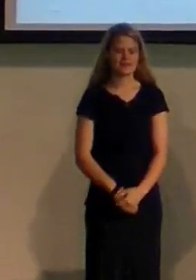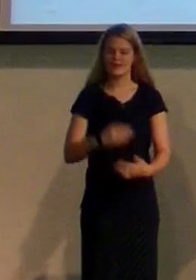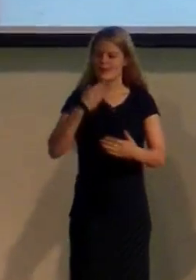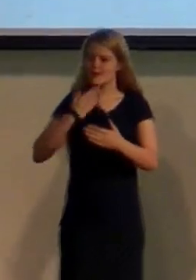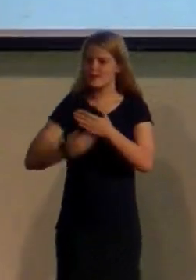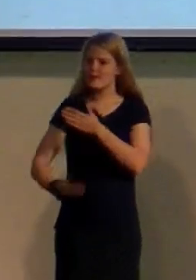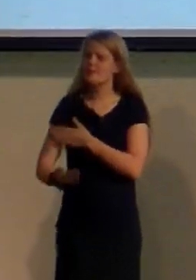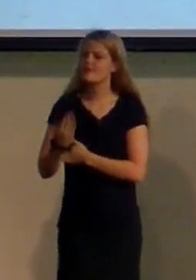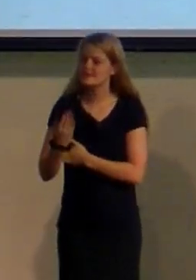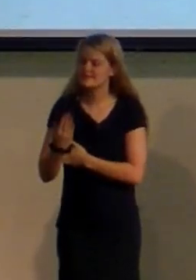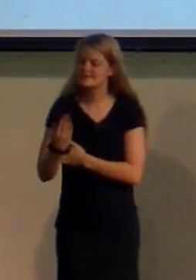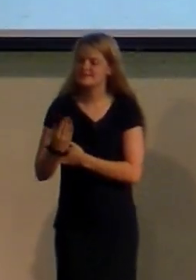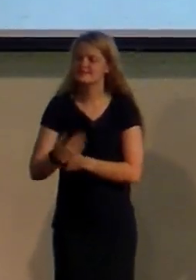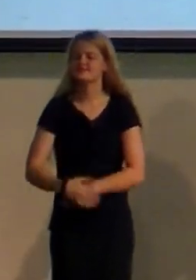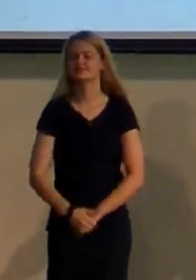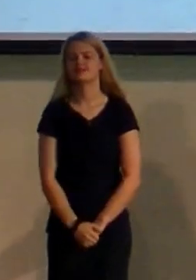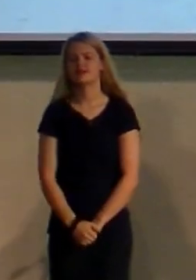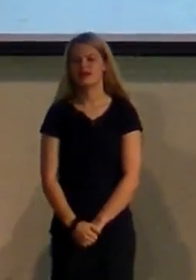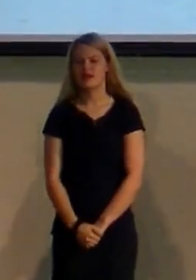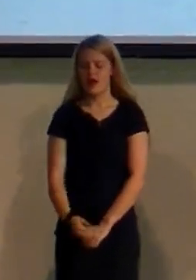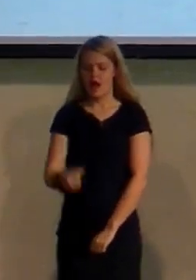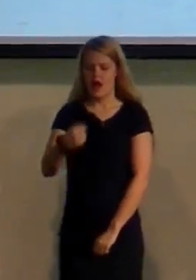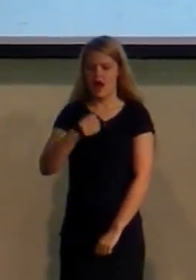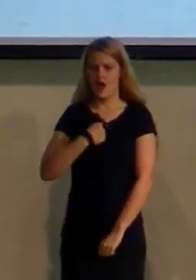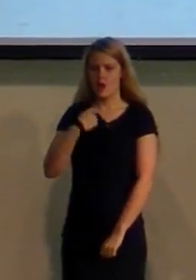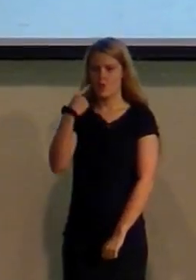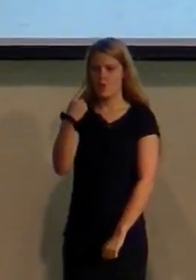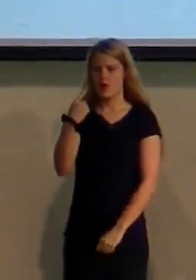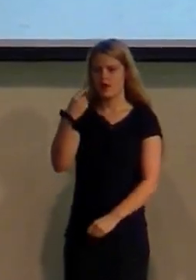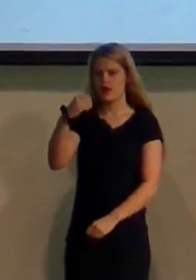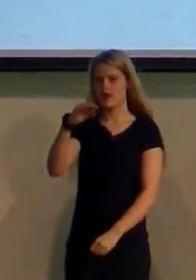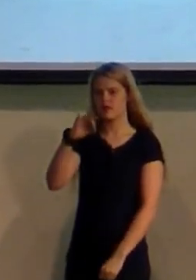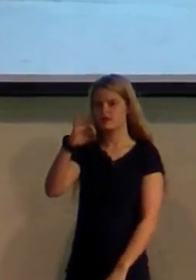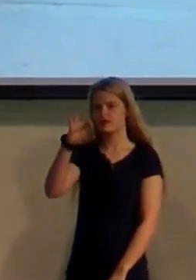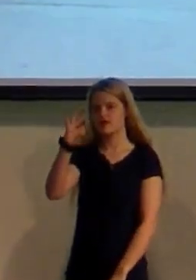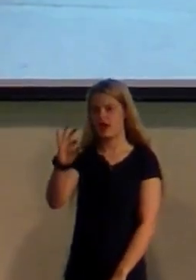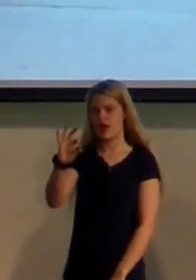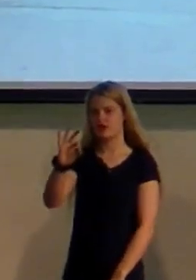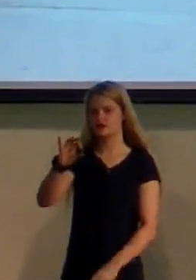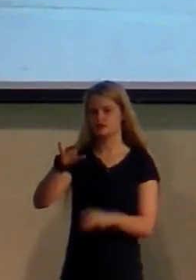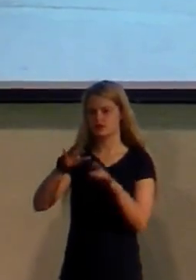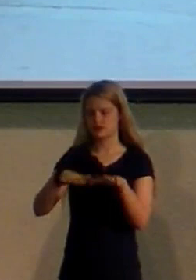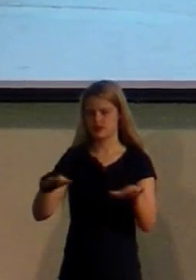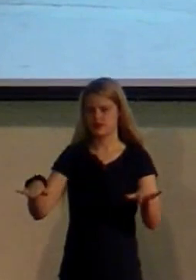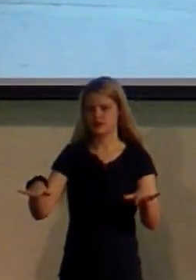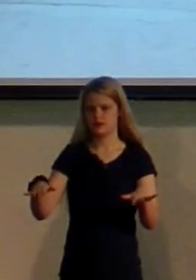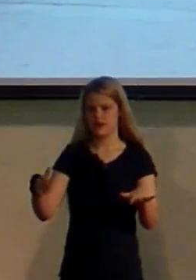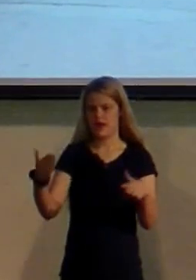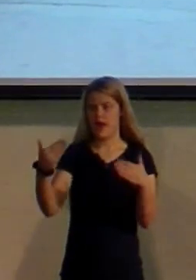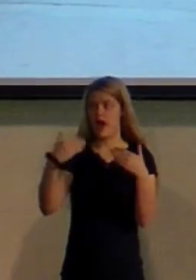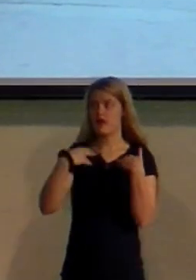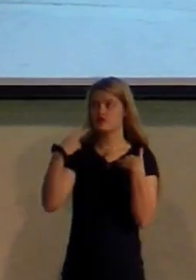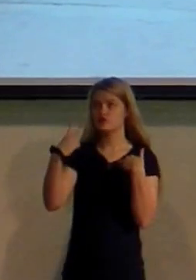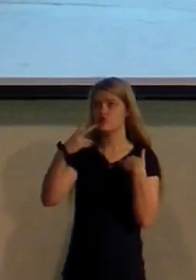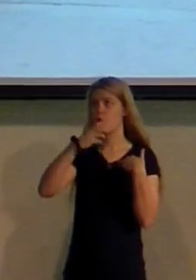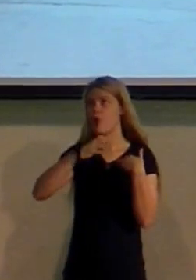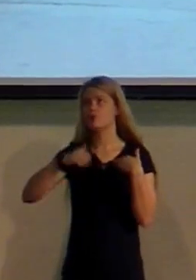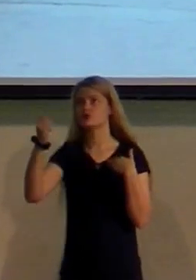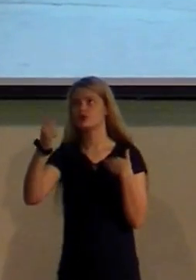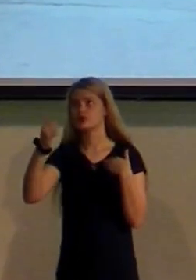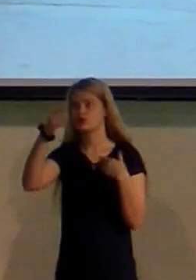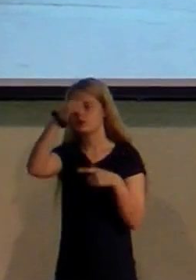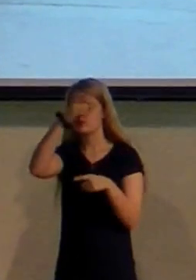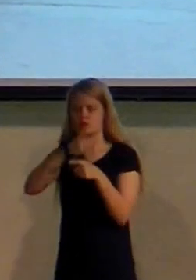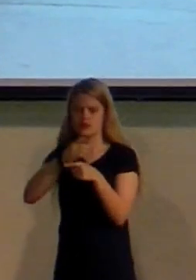Good morning. I am one of 9 kiddos. Have 2 older brothers in my